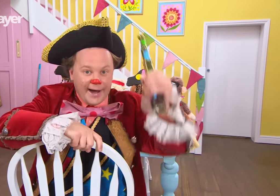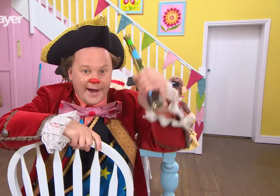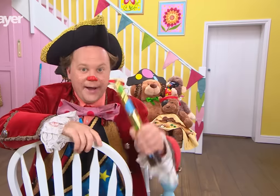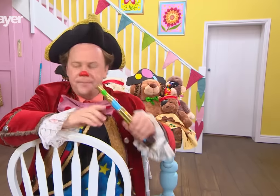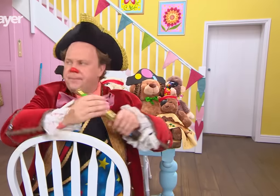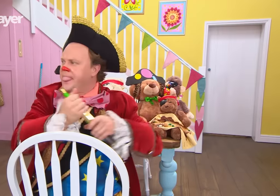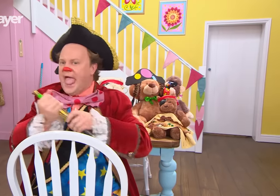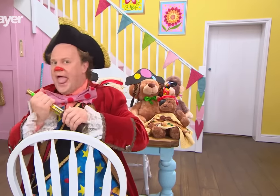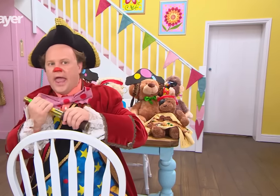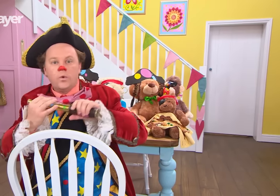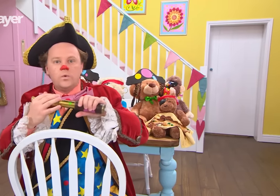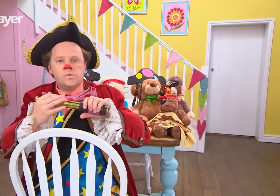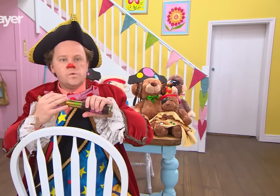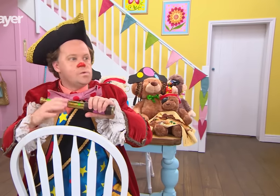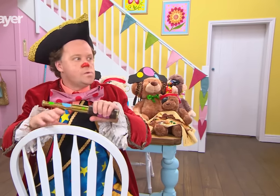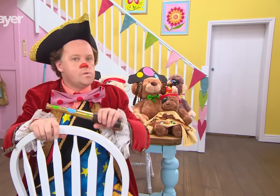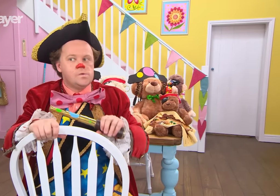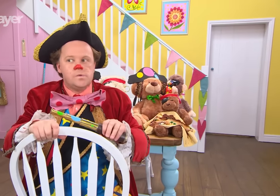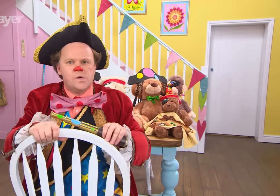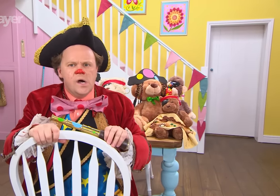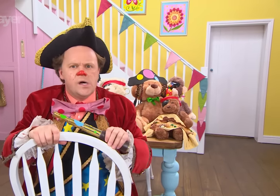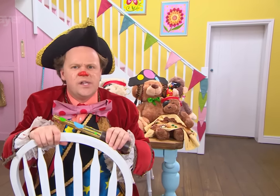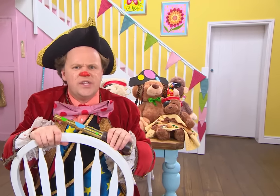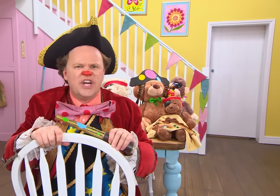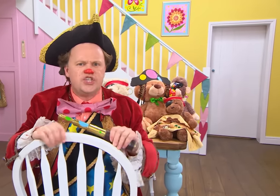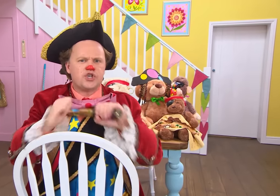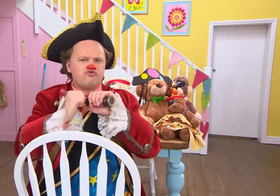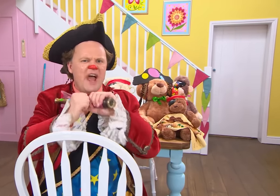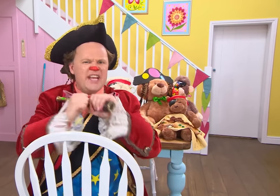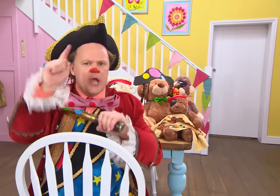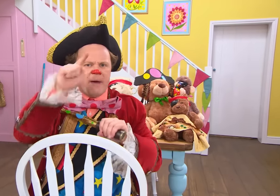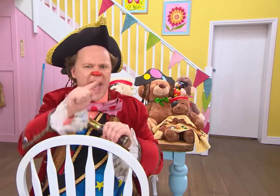Pirate Tumble, do you have the treasure map? The treasure map?